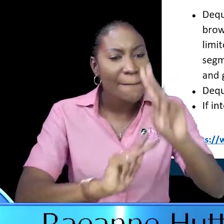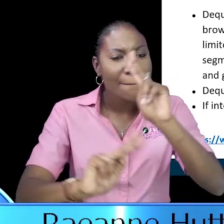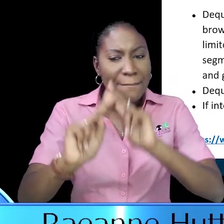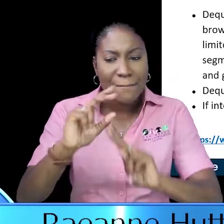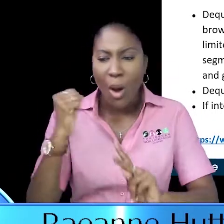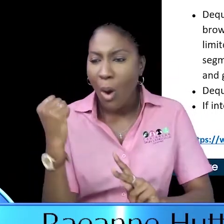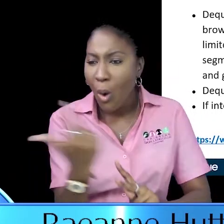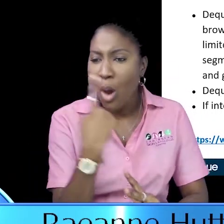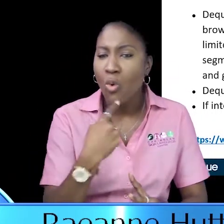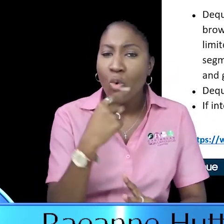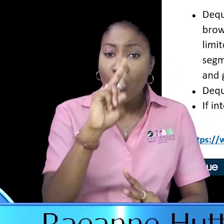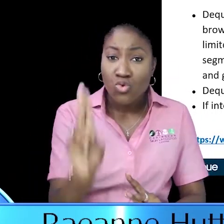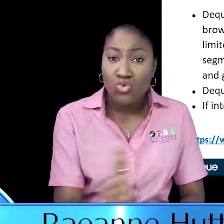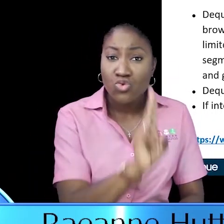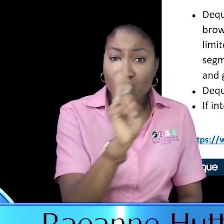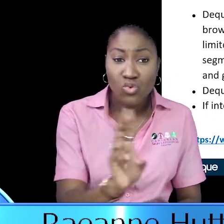wanted to know.